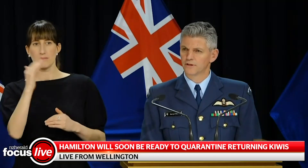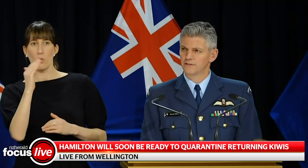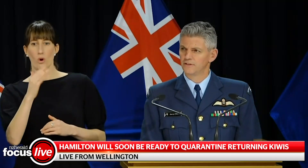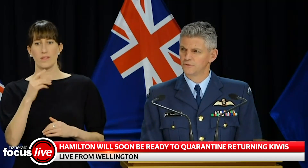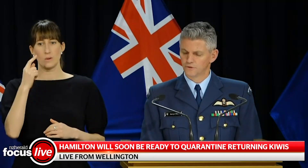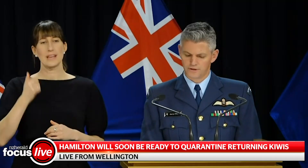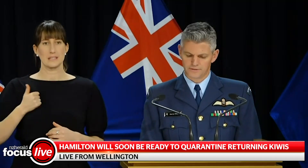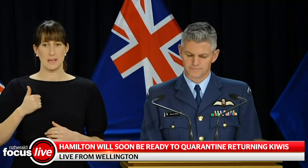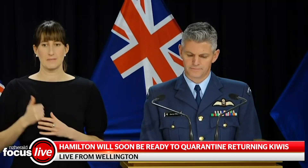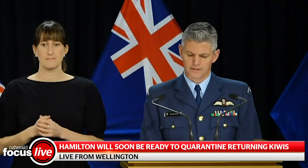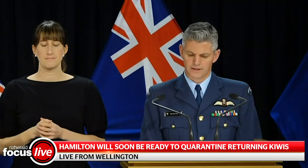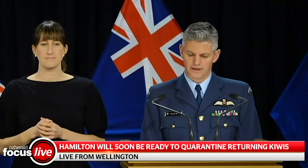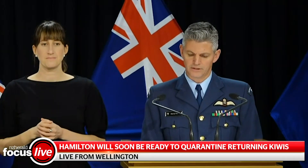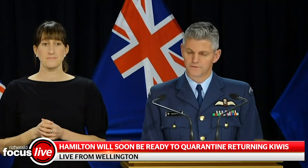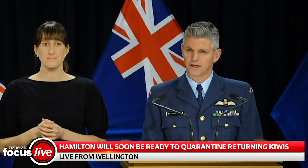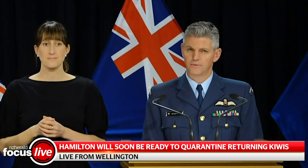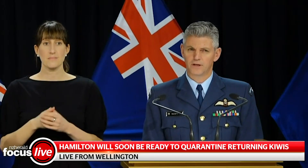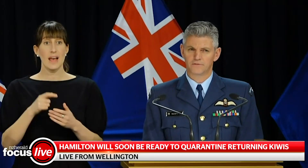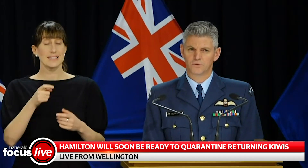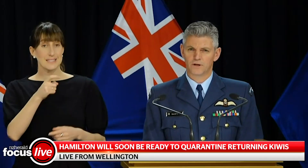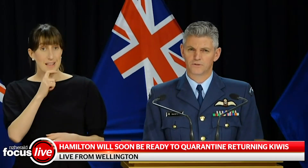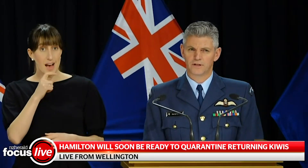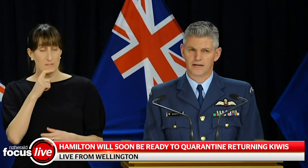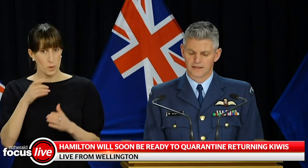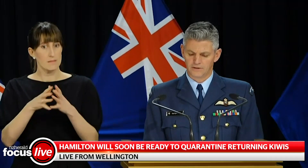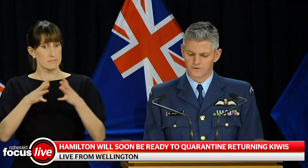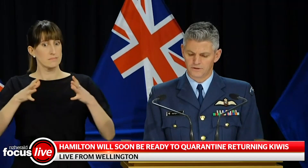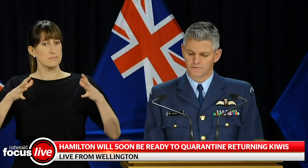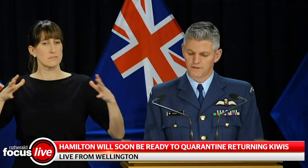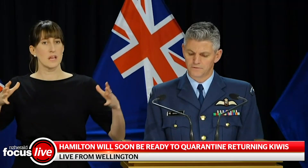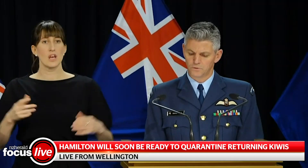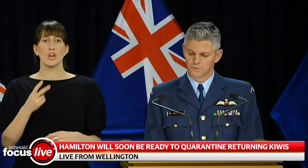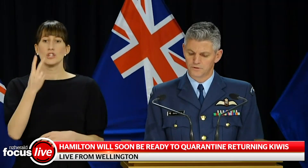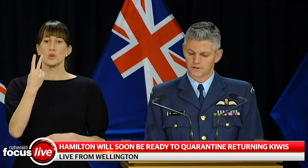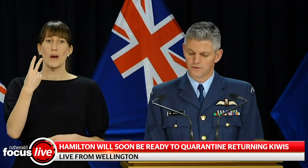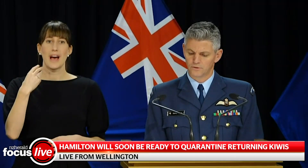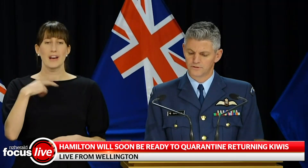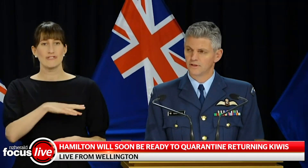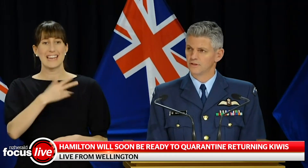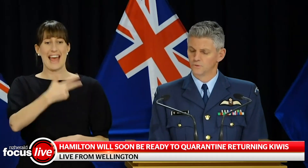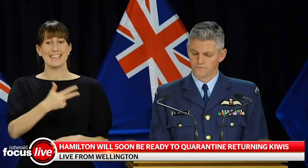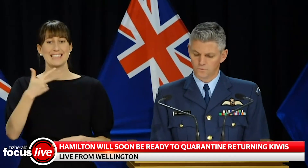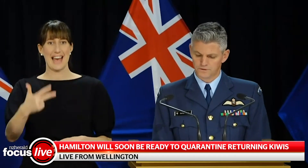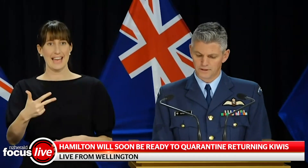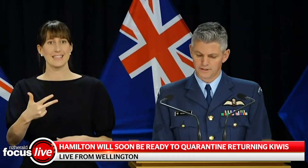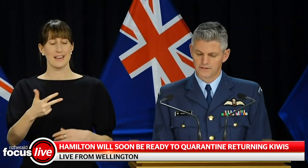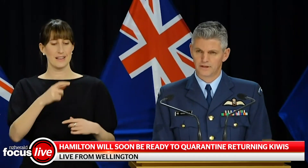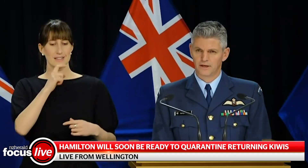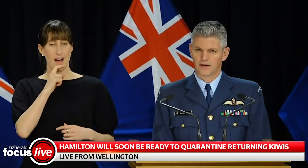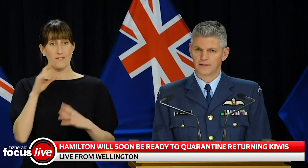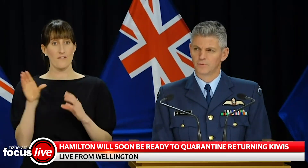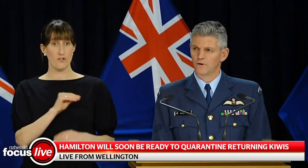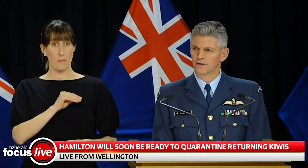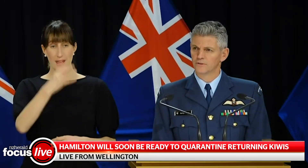Resourcing also continues to increase. As of today, we have 288 New Zealand Defence Force personnel across 24